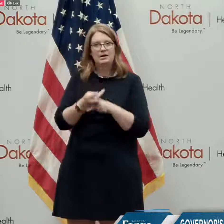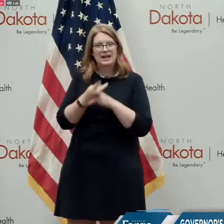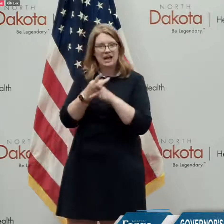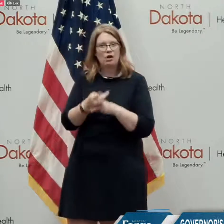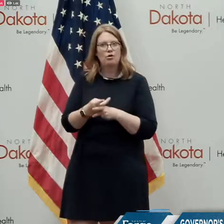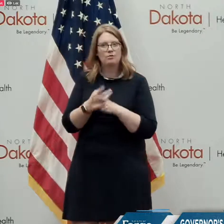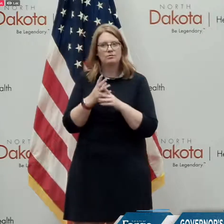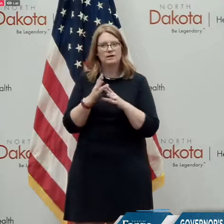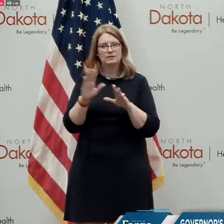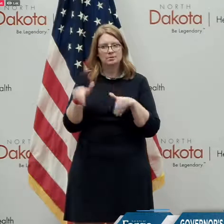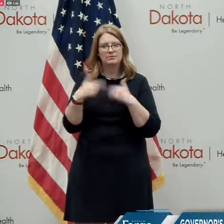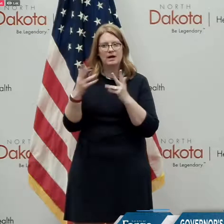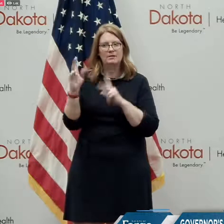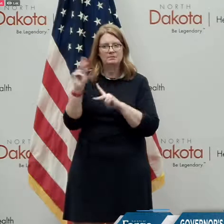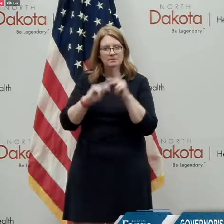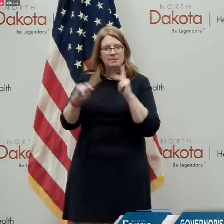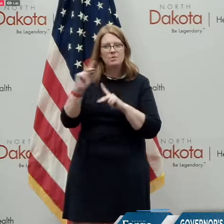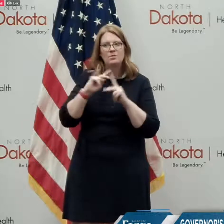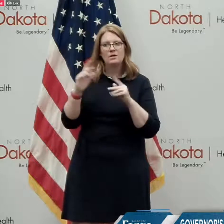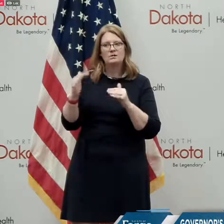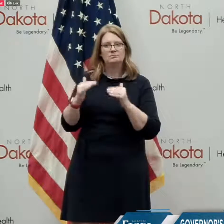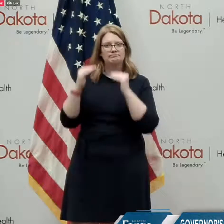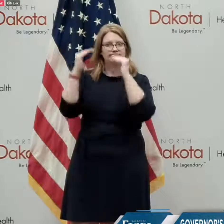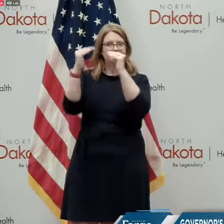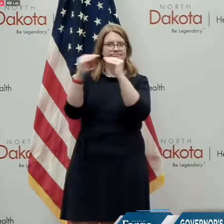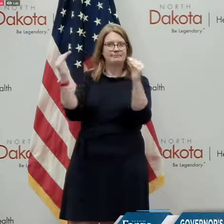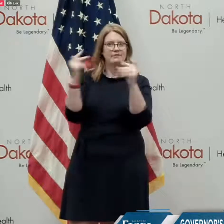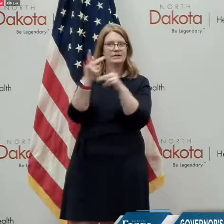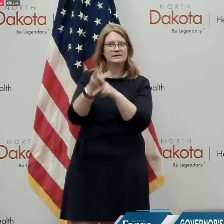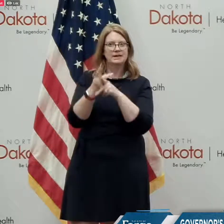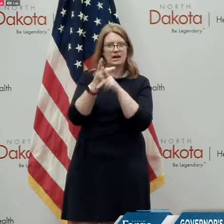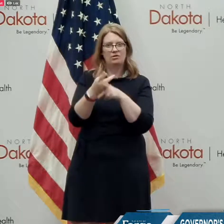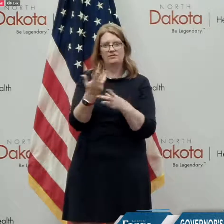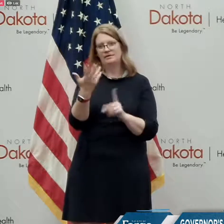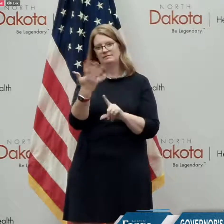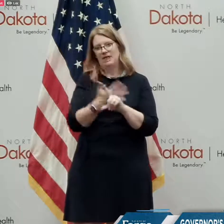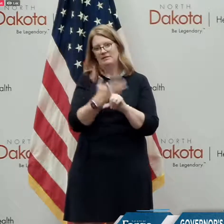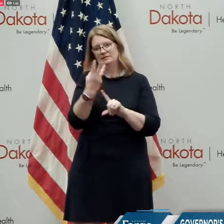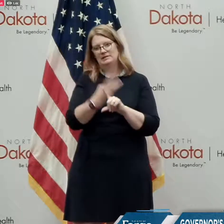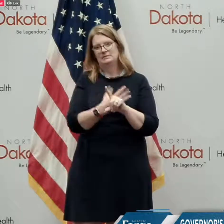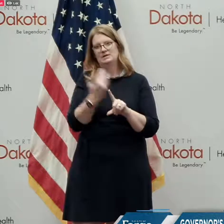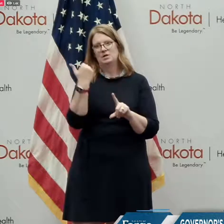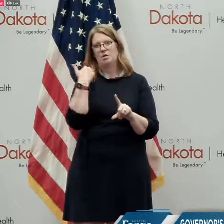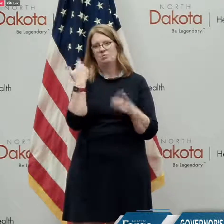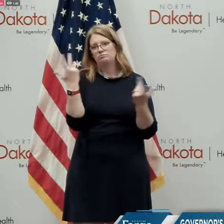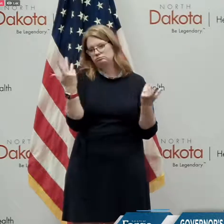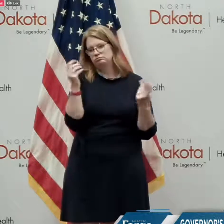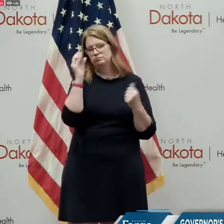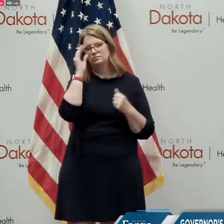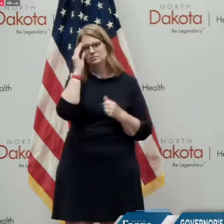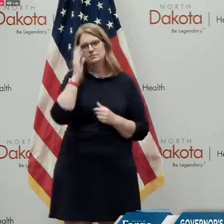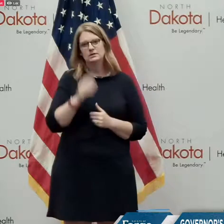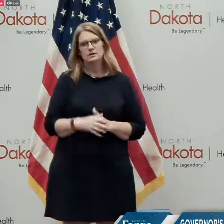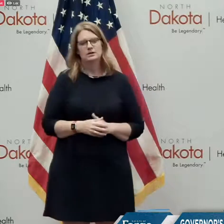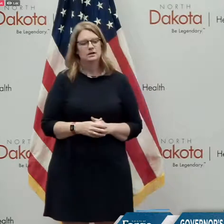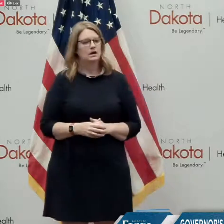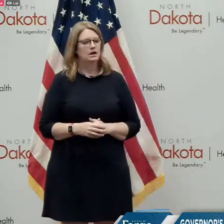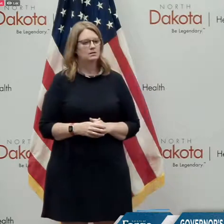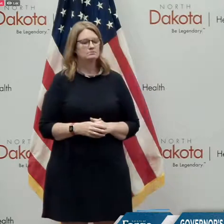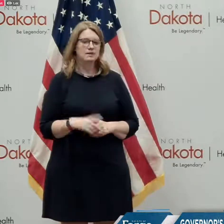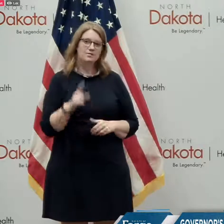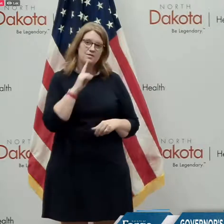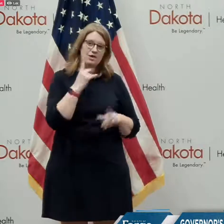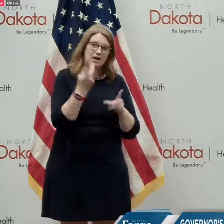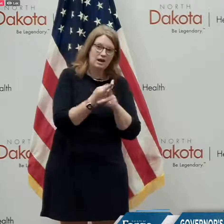care right now than we were even 5 or 6 months ago. And so that's why I remain